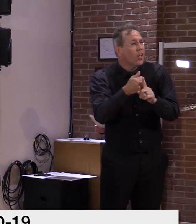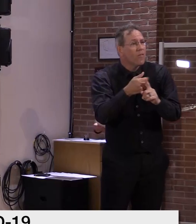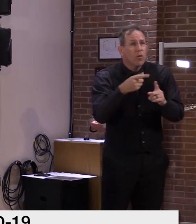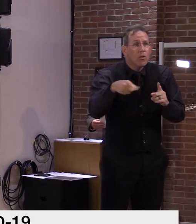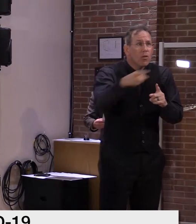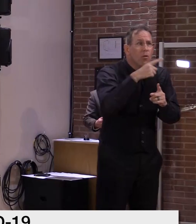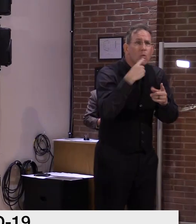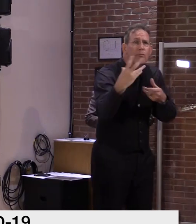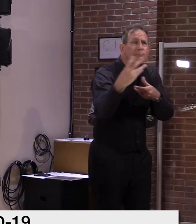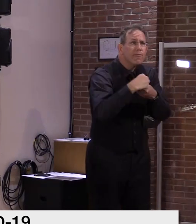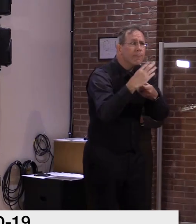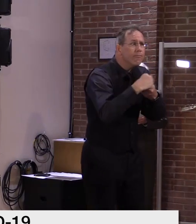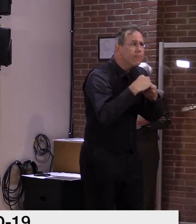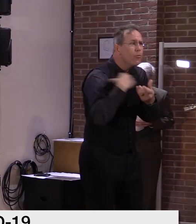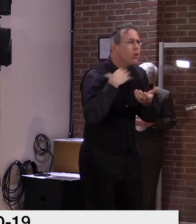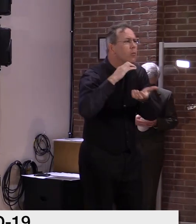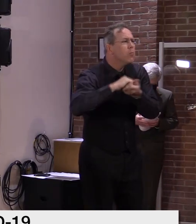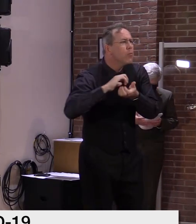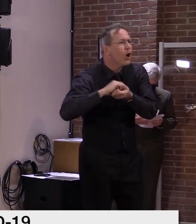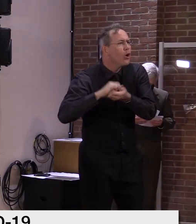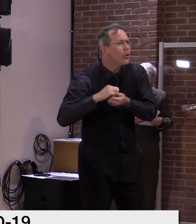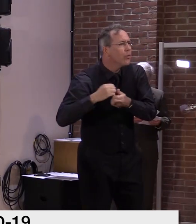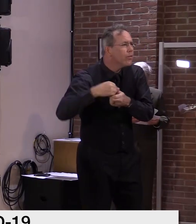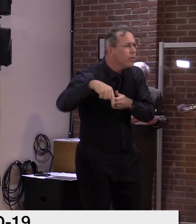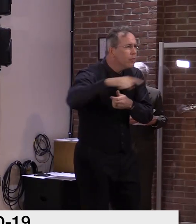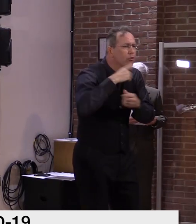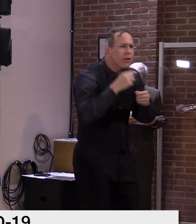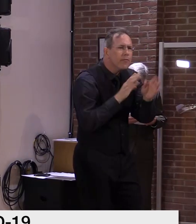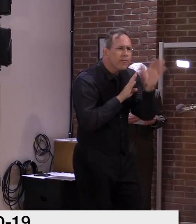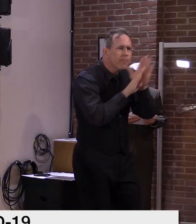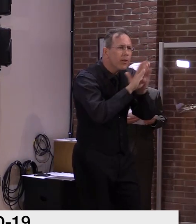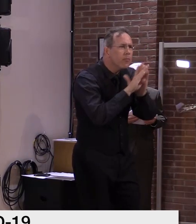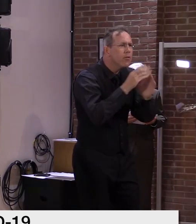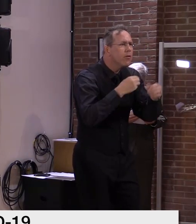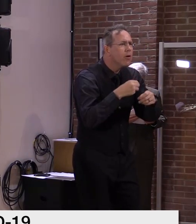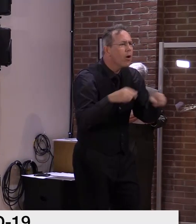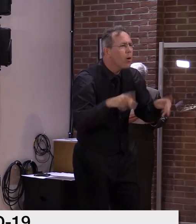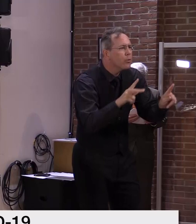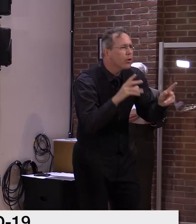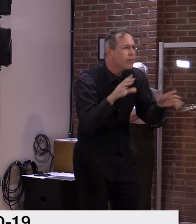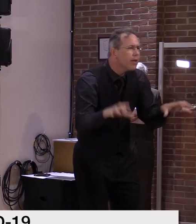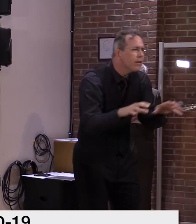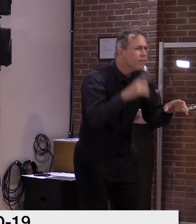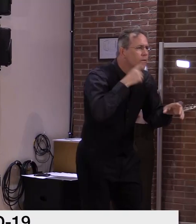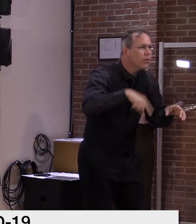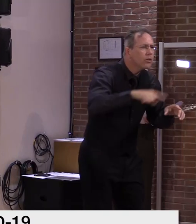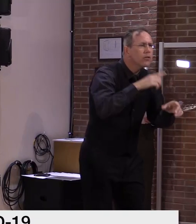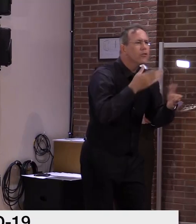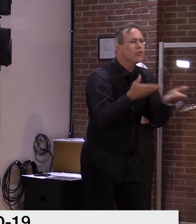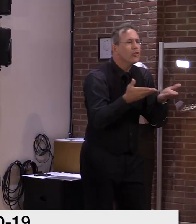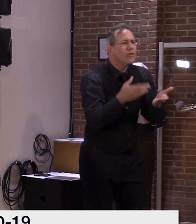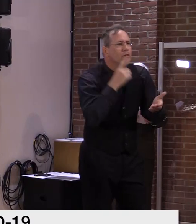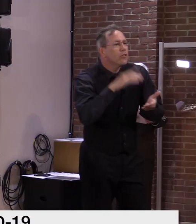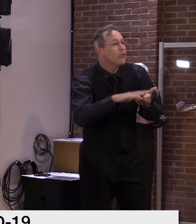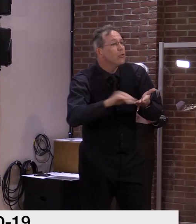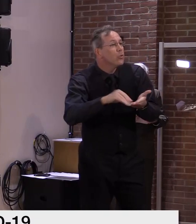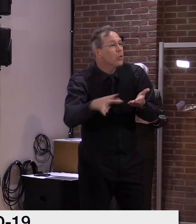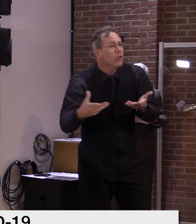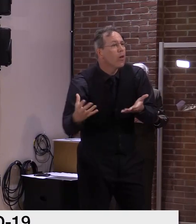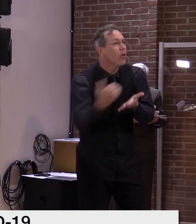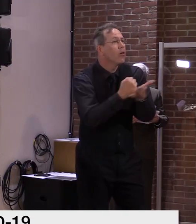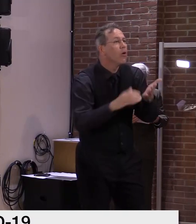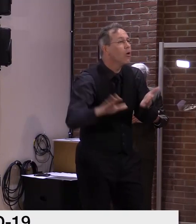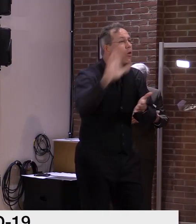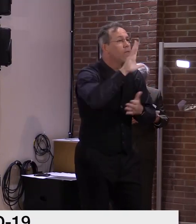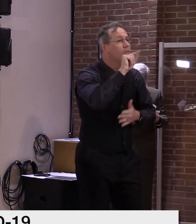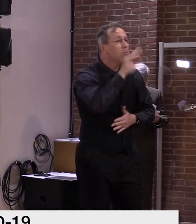more opportunities, more available slots, and to serve kids in more areas of the state. Secretary French spoke at the last